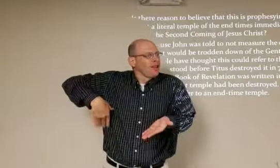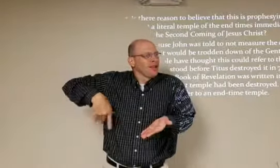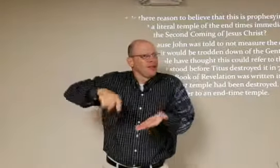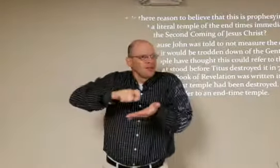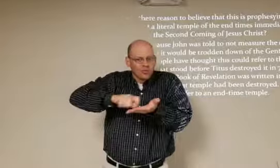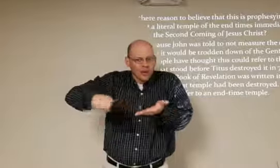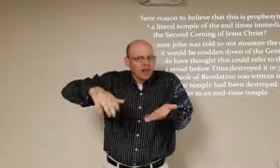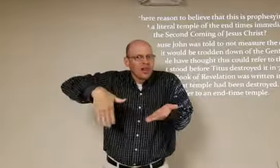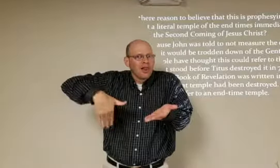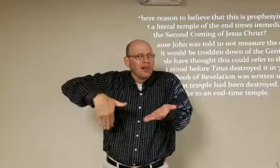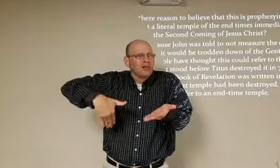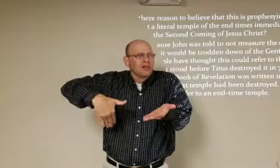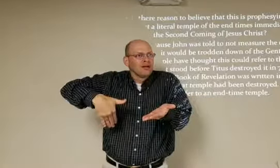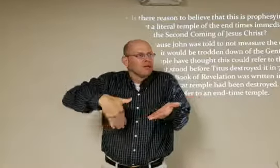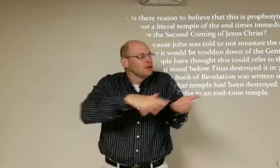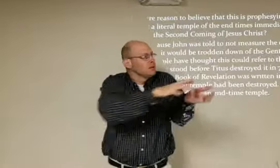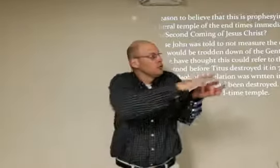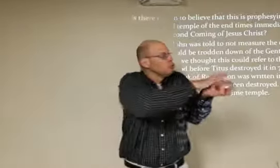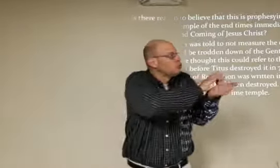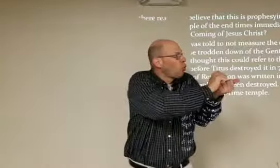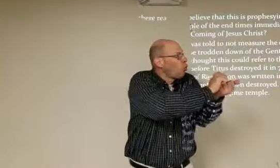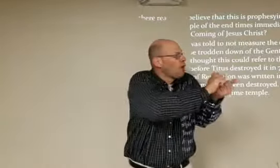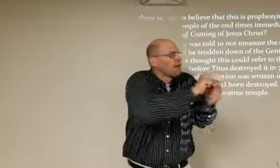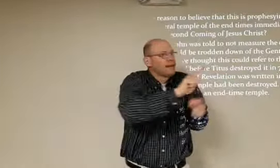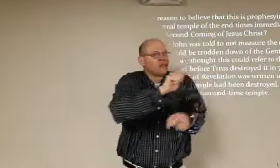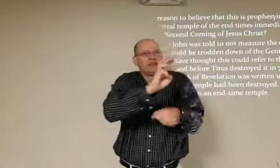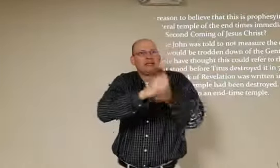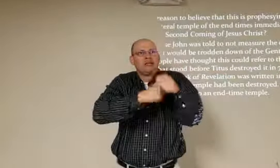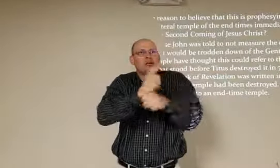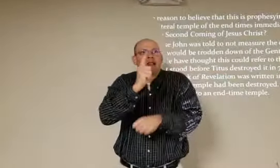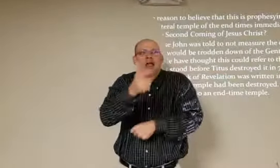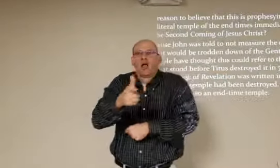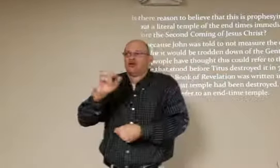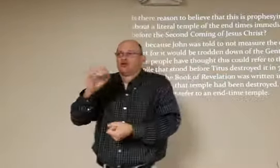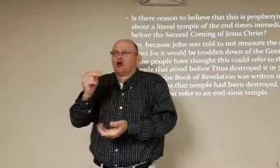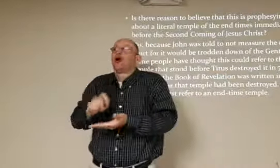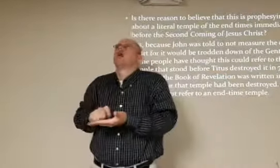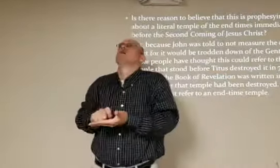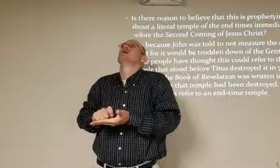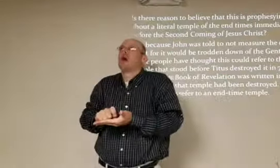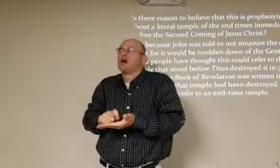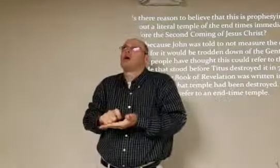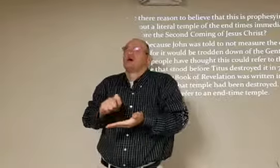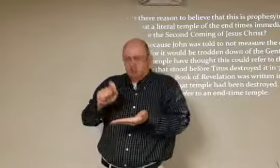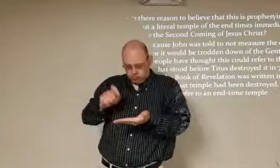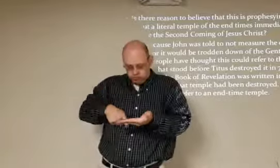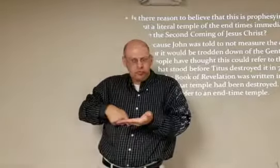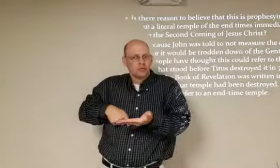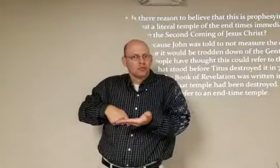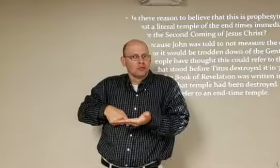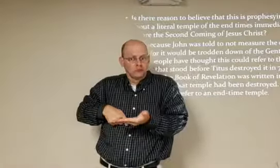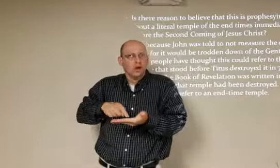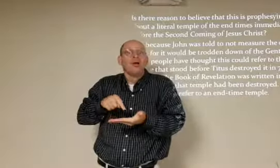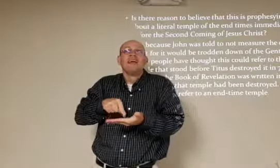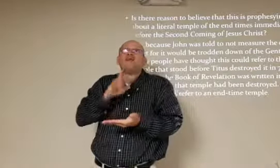because John had not wrote that yet. At the time it was destroyed. So 26 years later is when John wrote